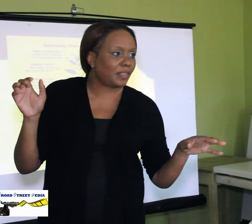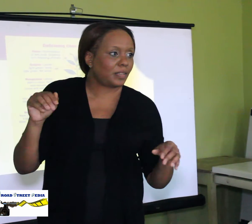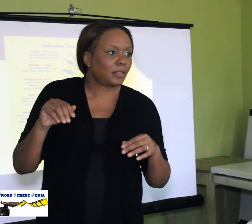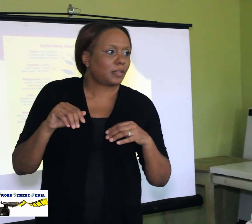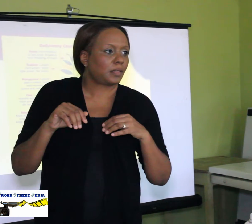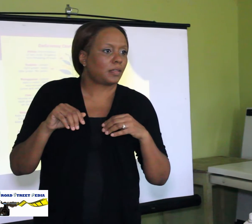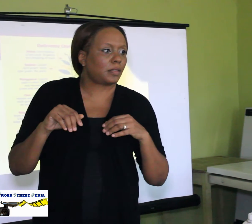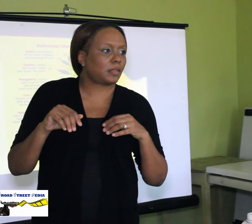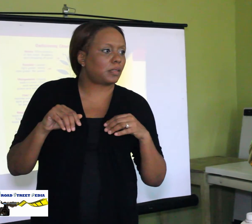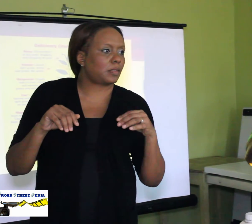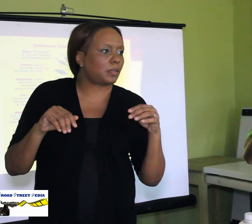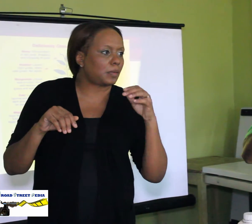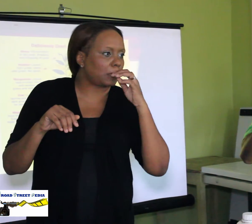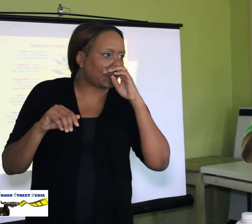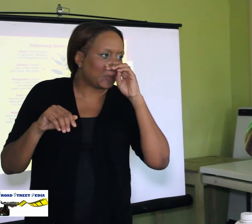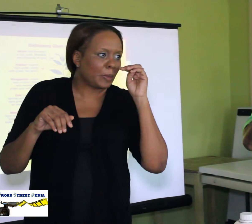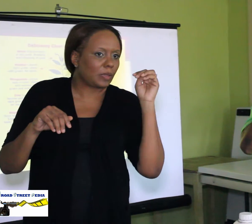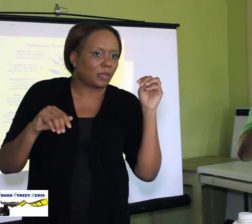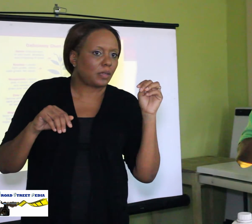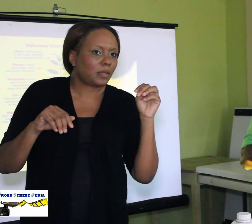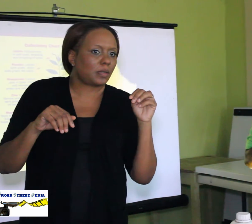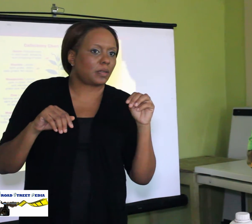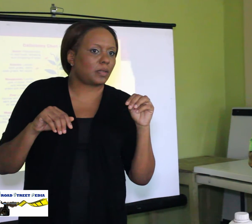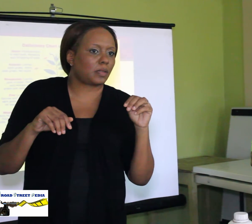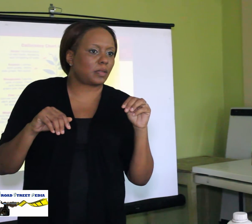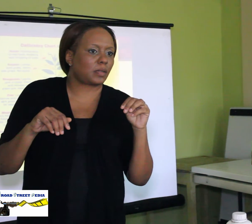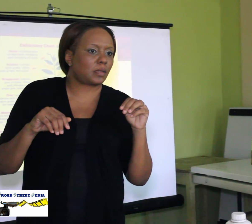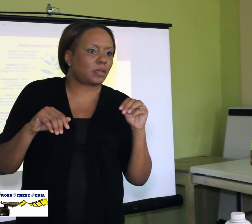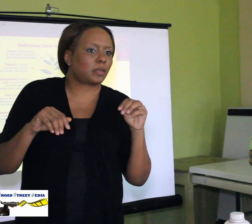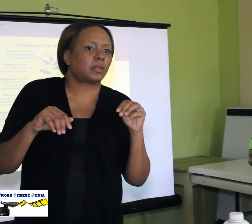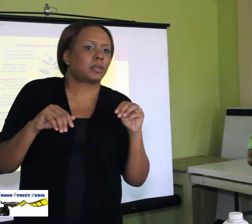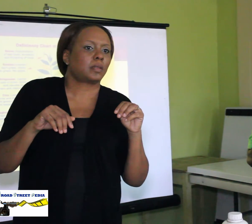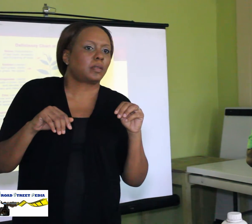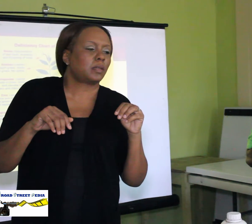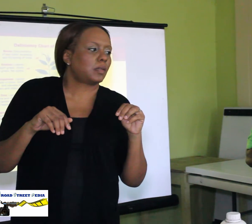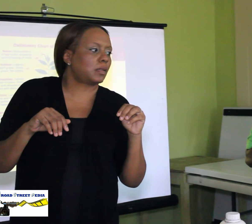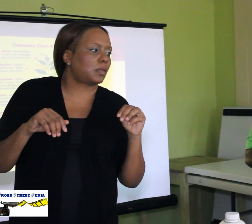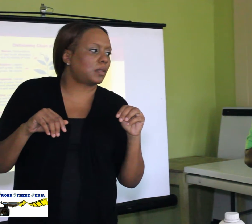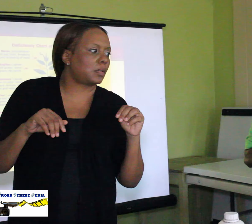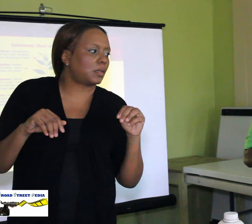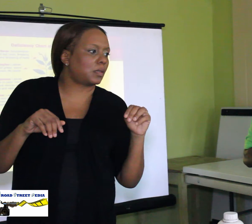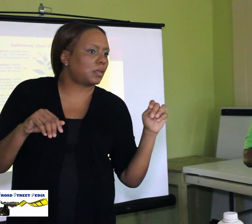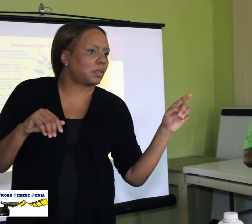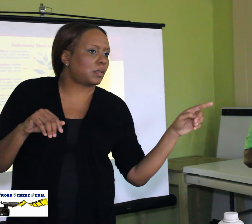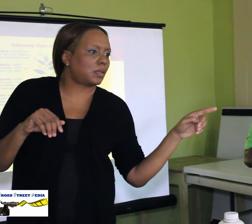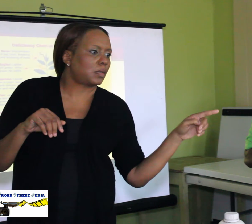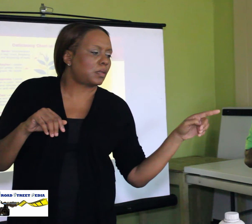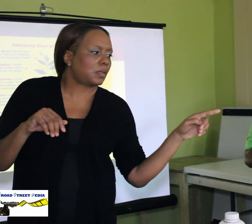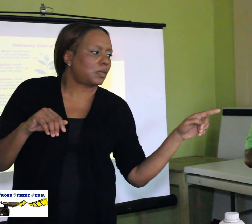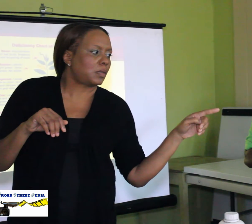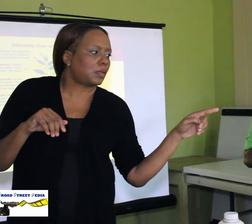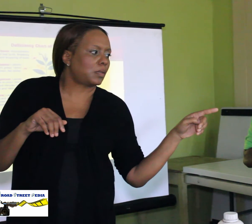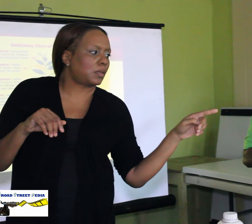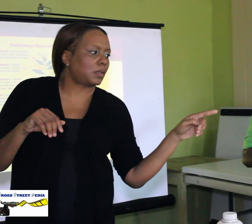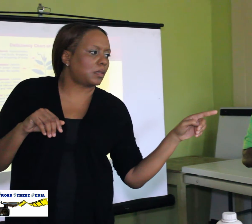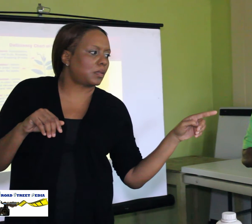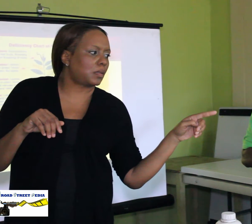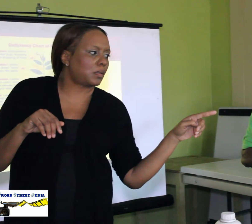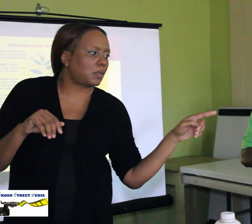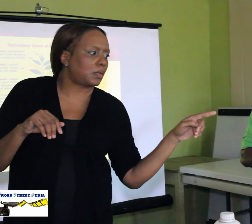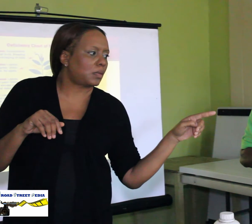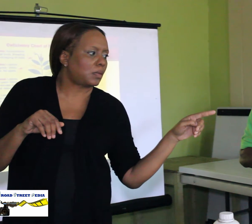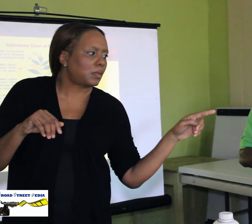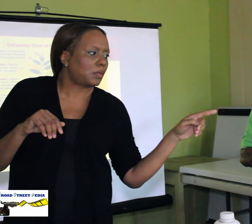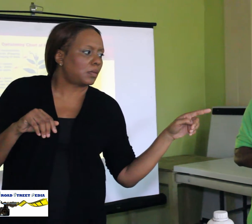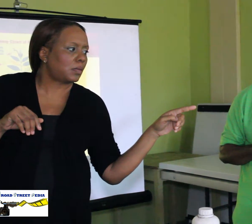is what? Leaf. Leave it again. Foliar. You said it meant what? Foliar is the same word to mean leaves.